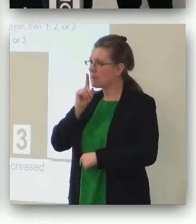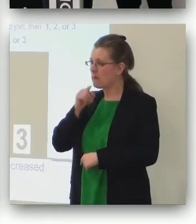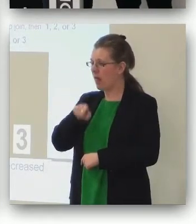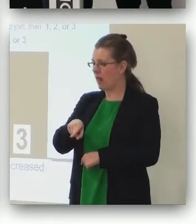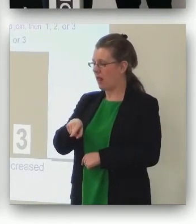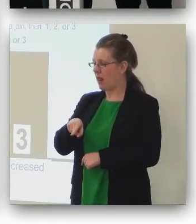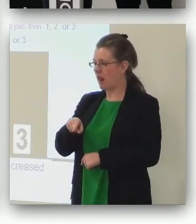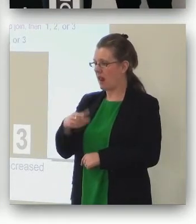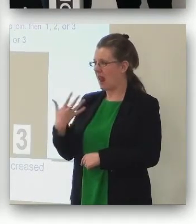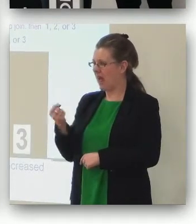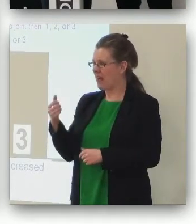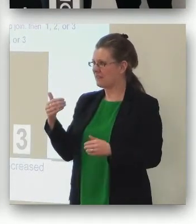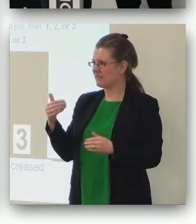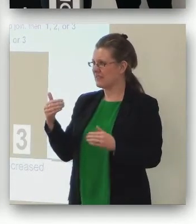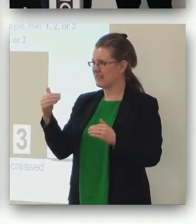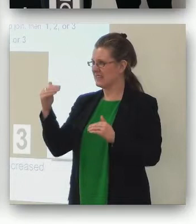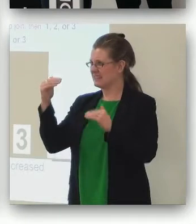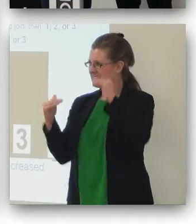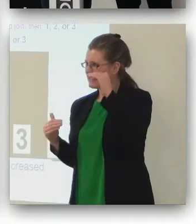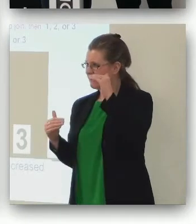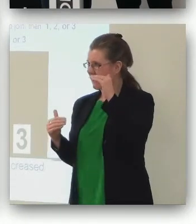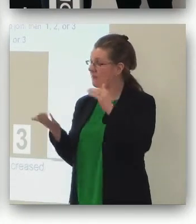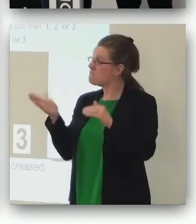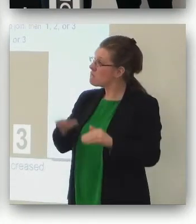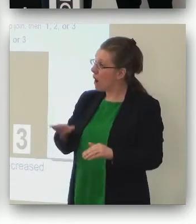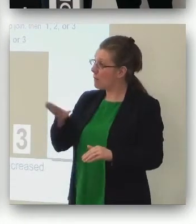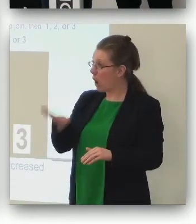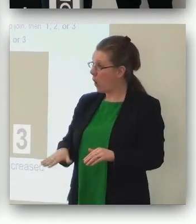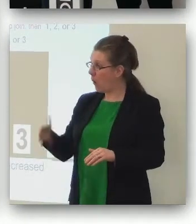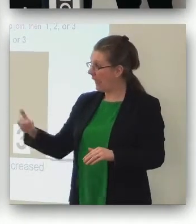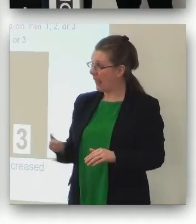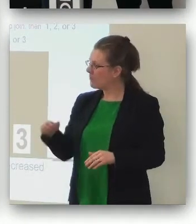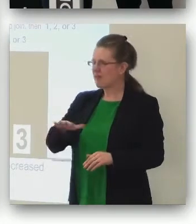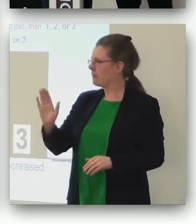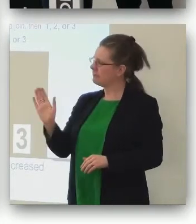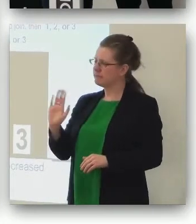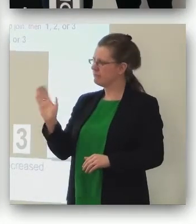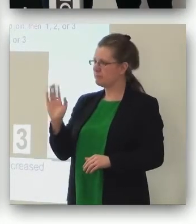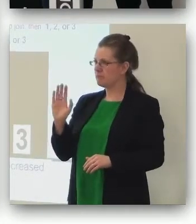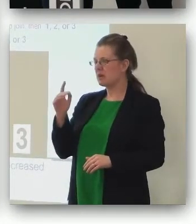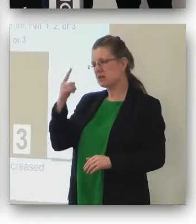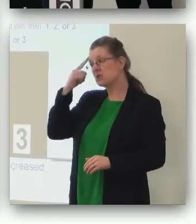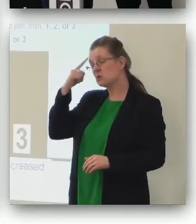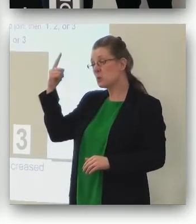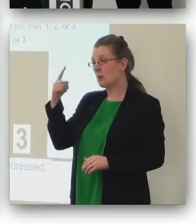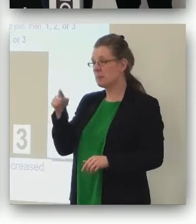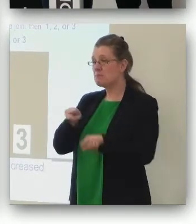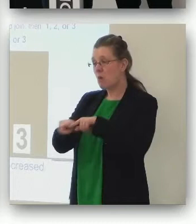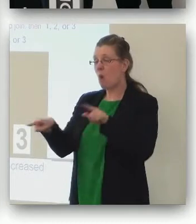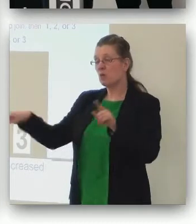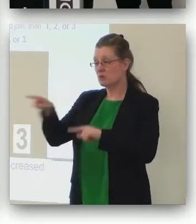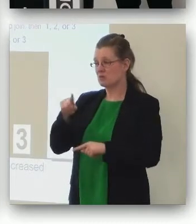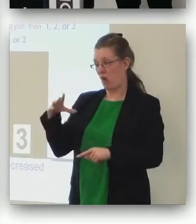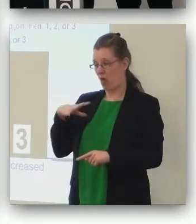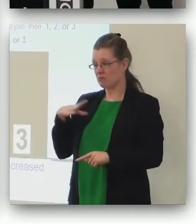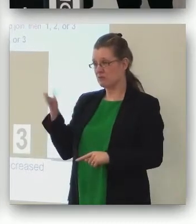of disadvantage are from a low-income family, but it's safe to assume that a significant proportion of them